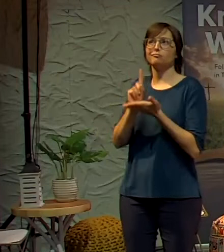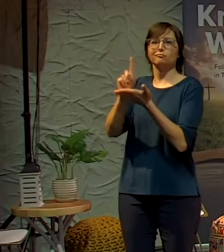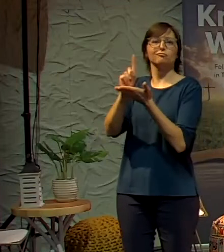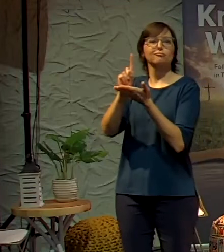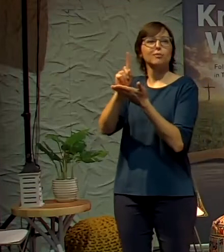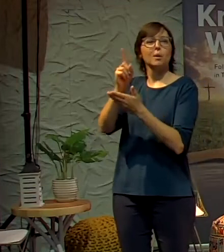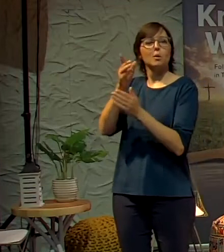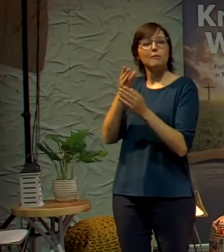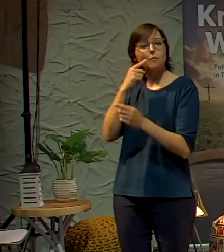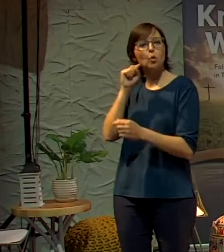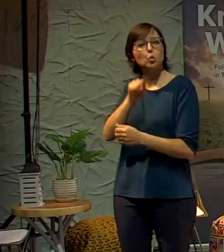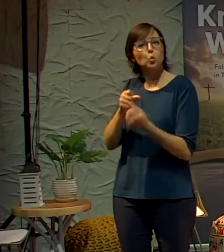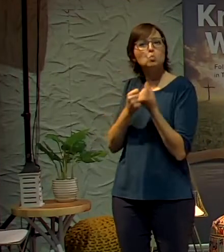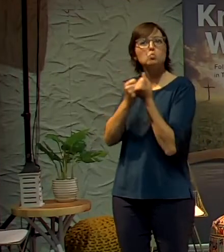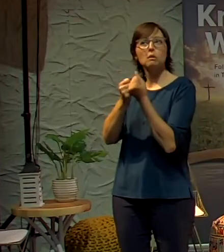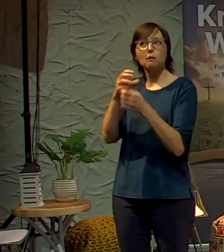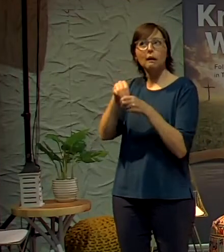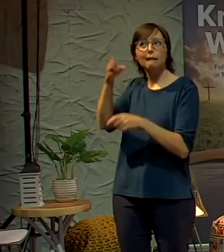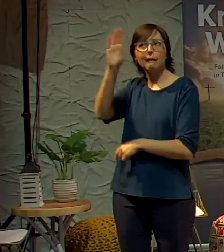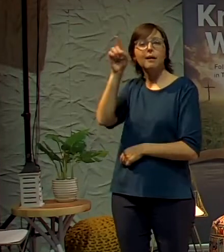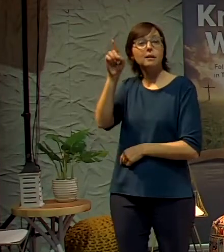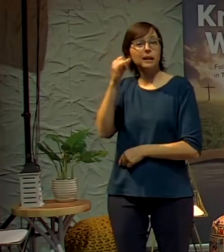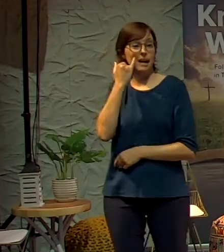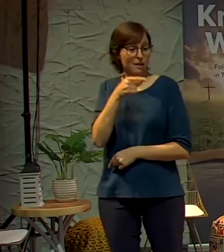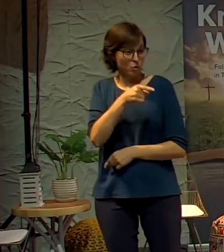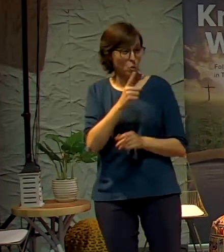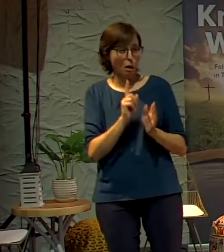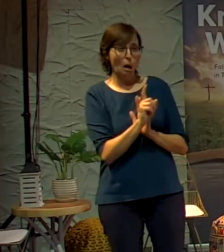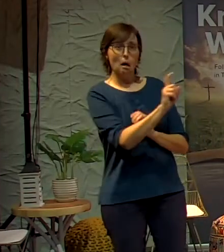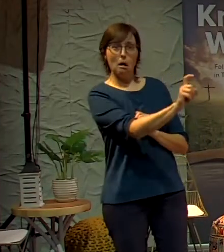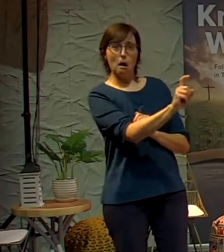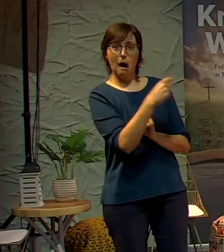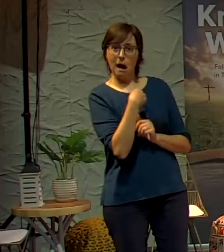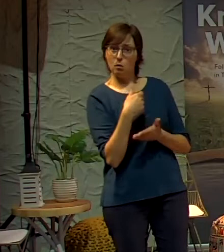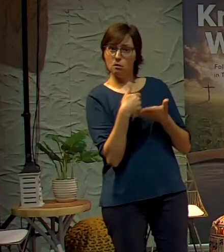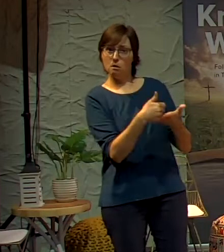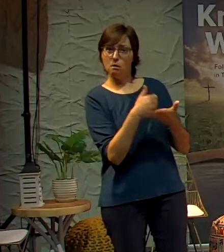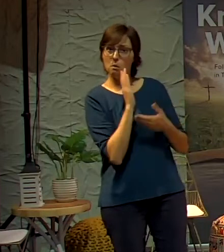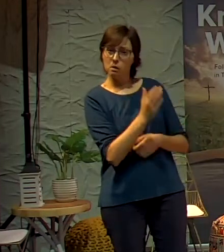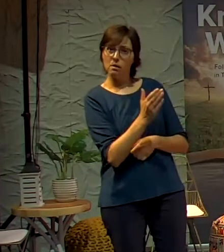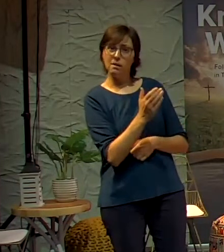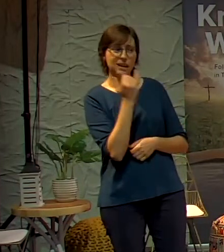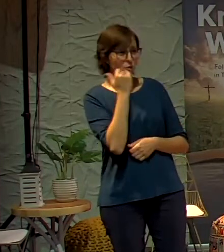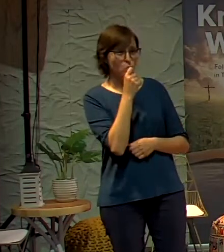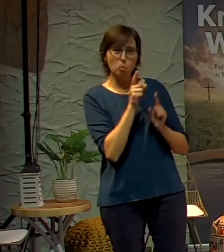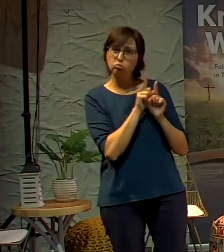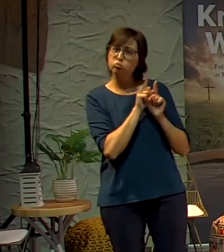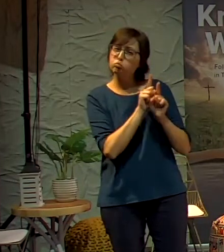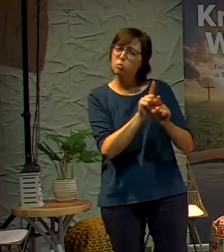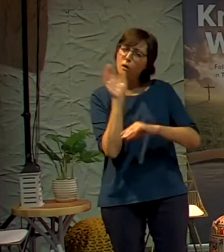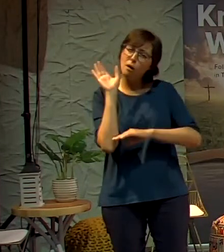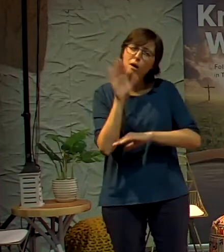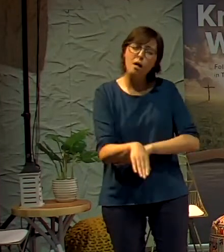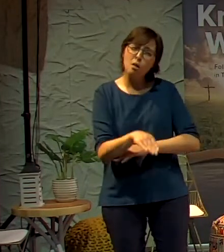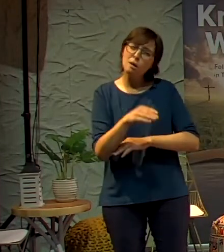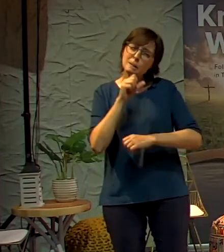heaven. And if you turn tail and run, do you think I'll cover for you? If you don't go all the way with me through thick and